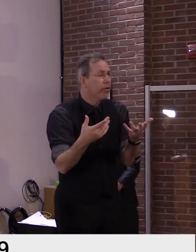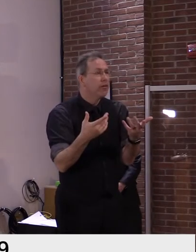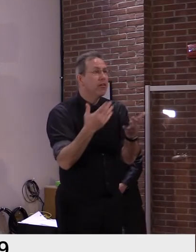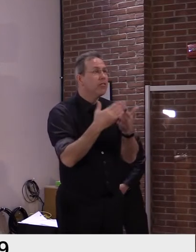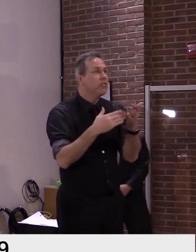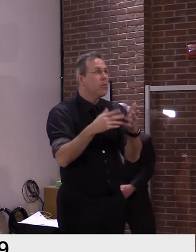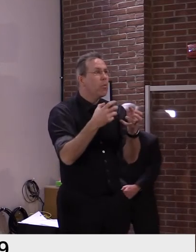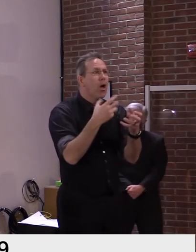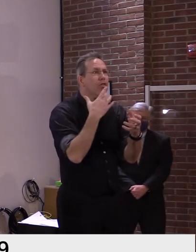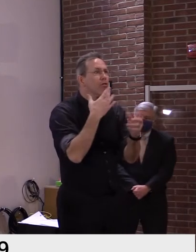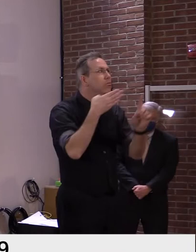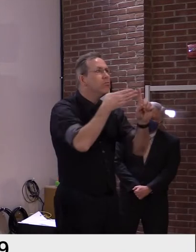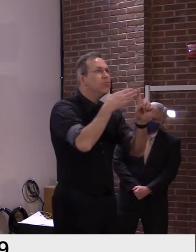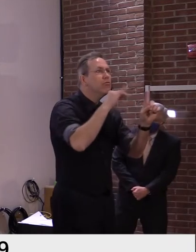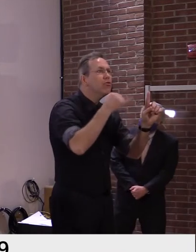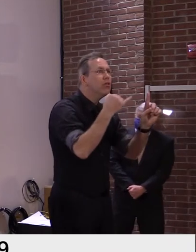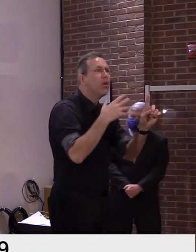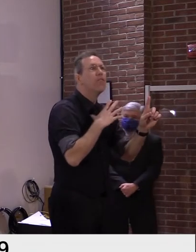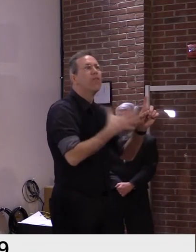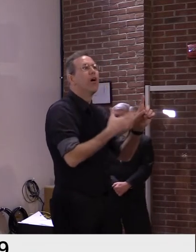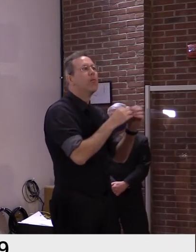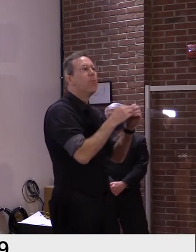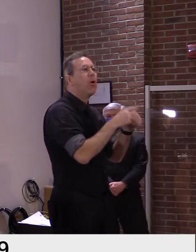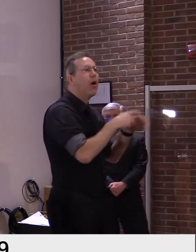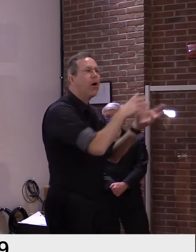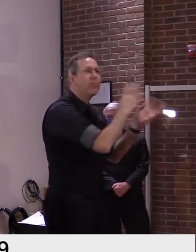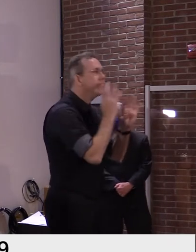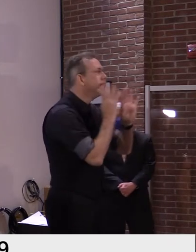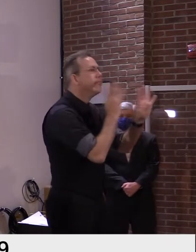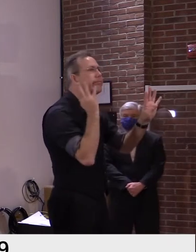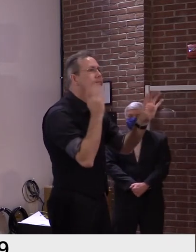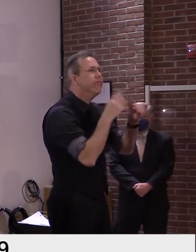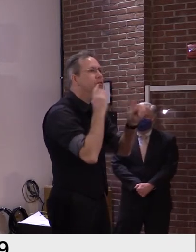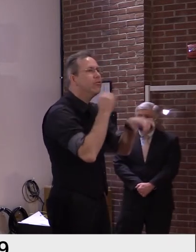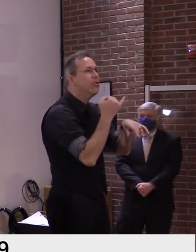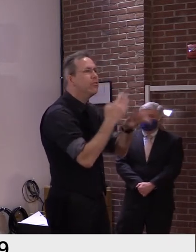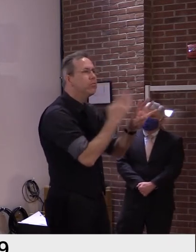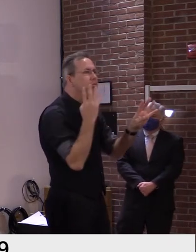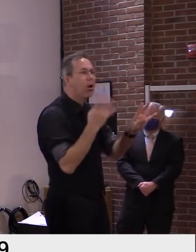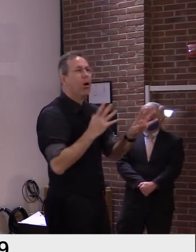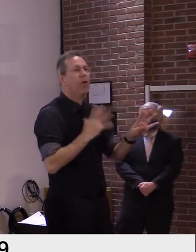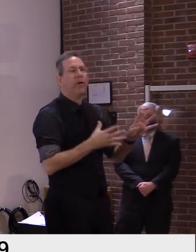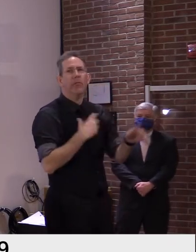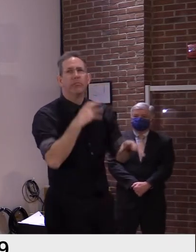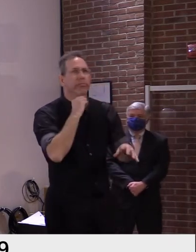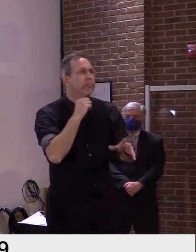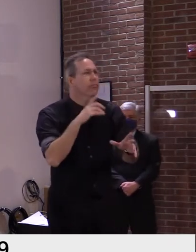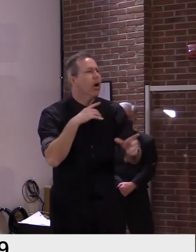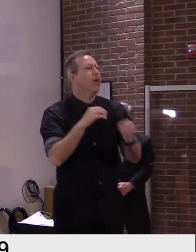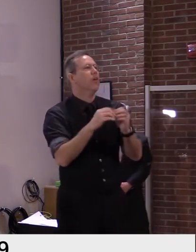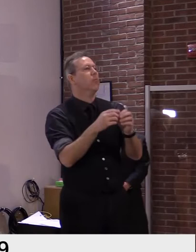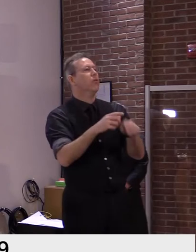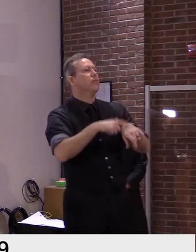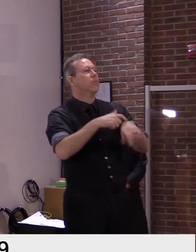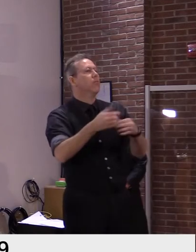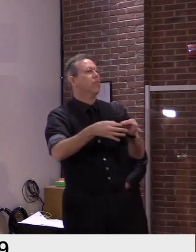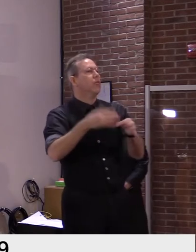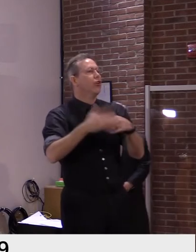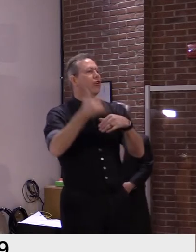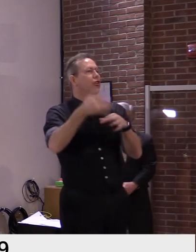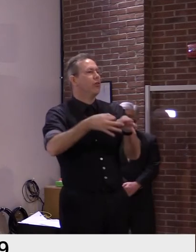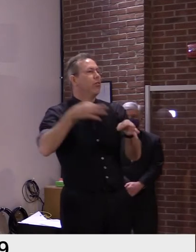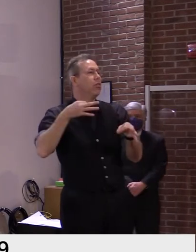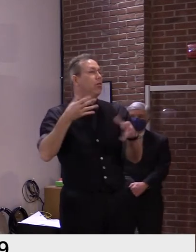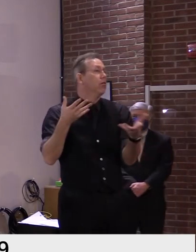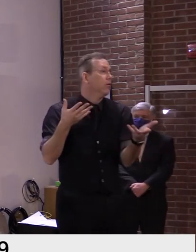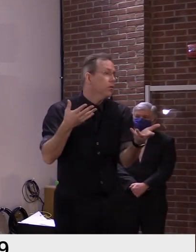exceed the supply that we have. There may be more demand than supply. So I'm fearful of that as equal. I'm